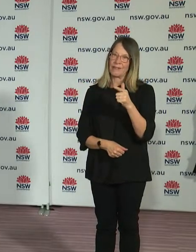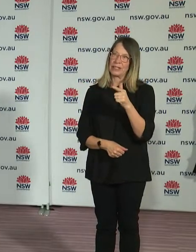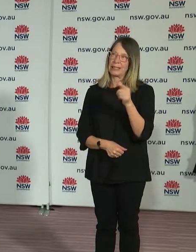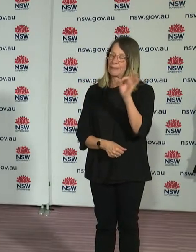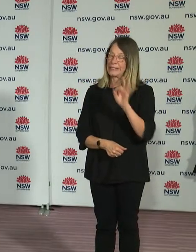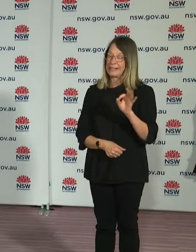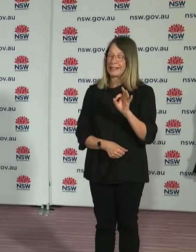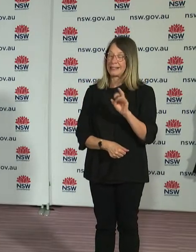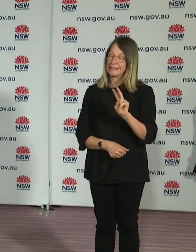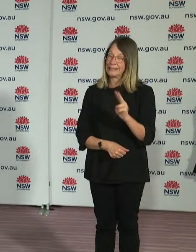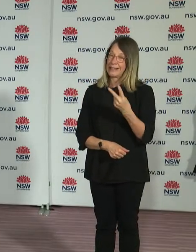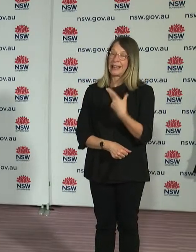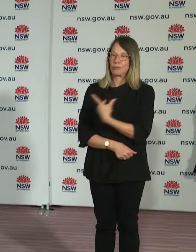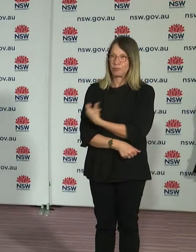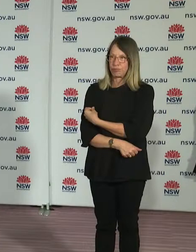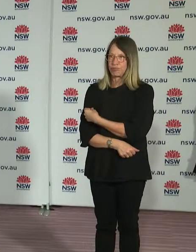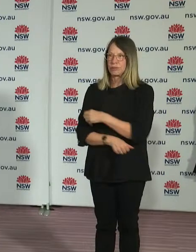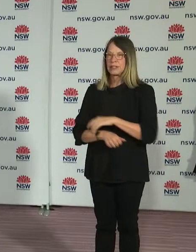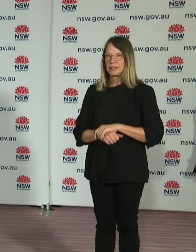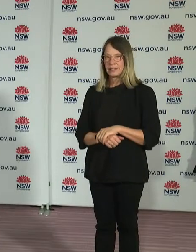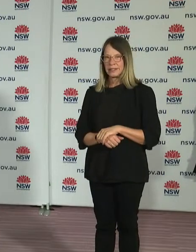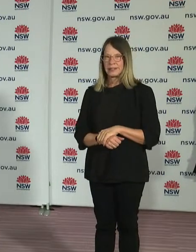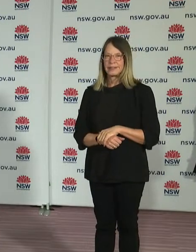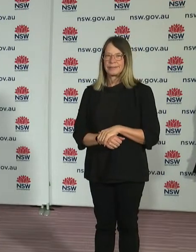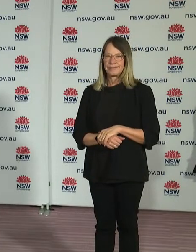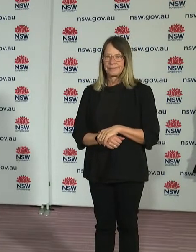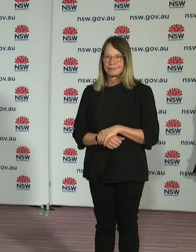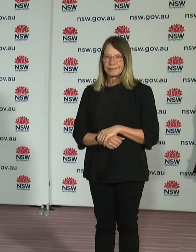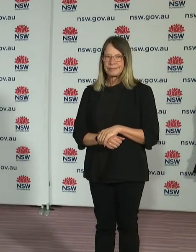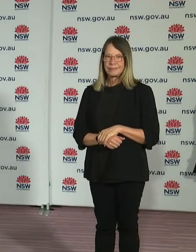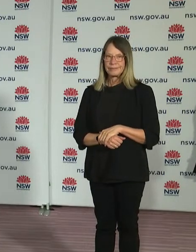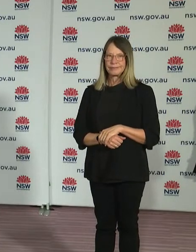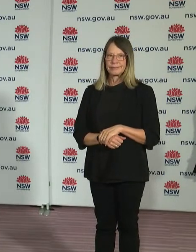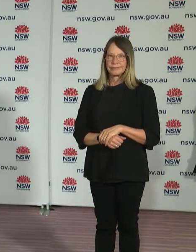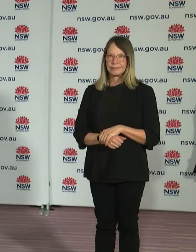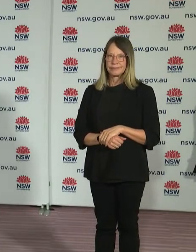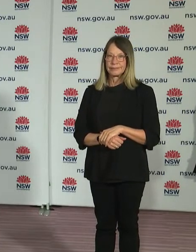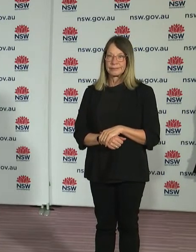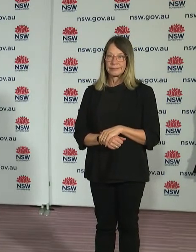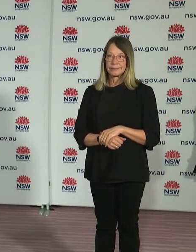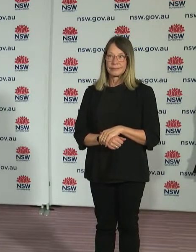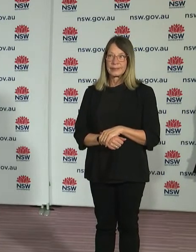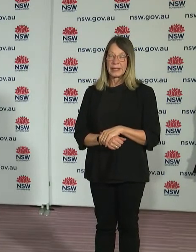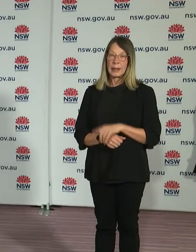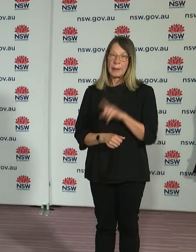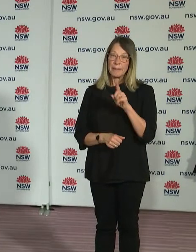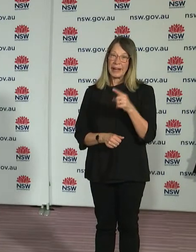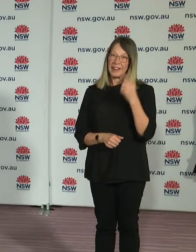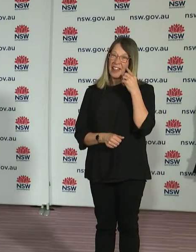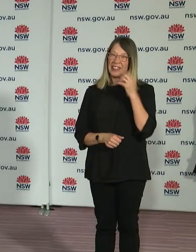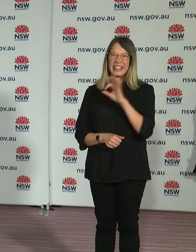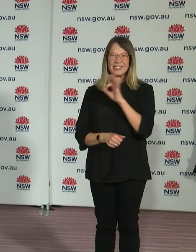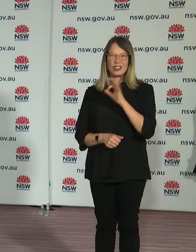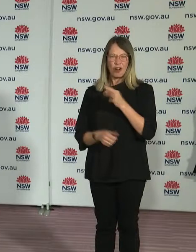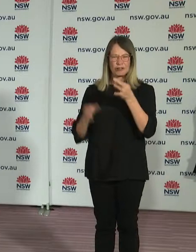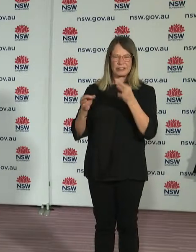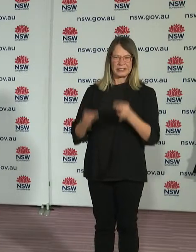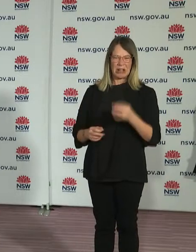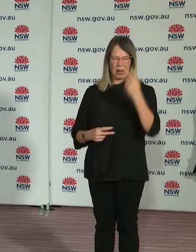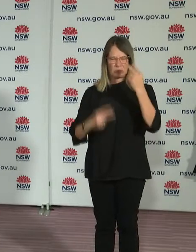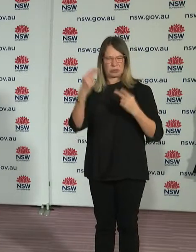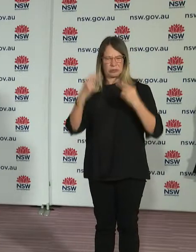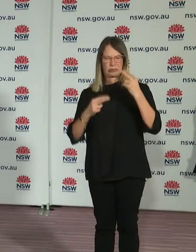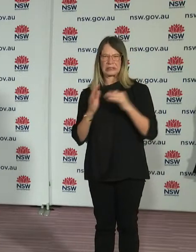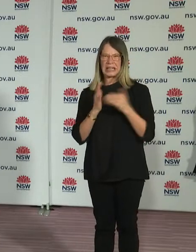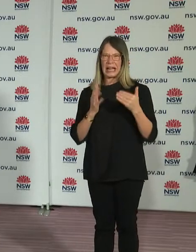dose by then as well. But I think it's important, I always say to people, judge us by Christmas or judge us early in the new year as to how we've